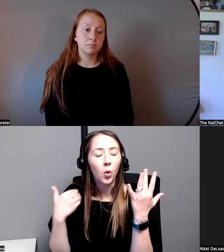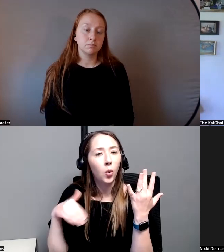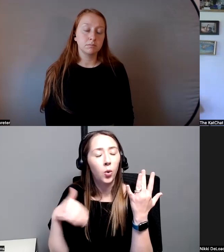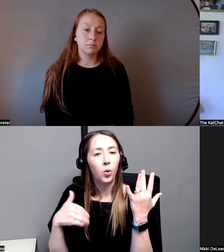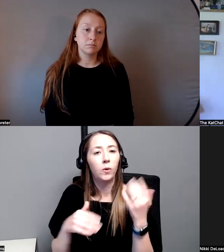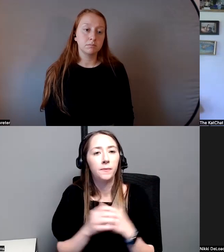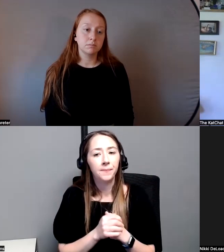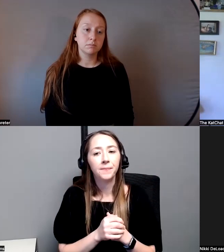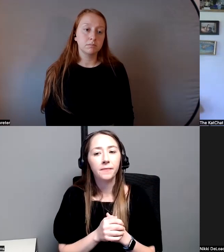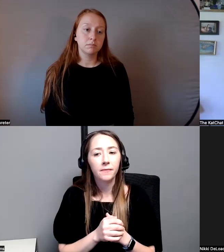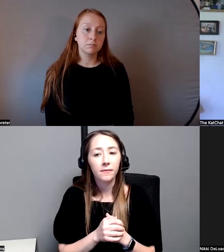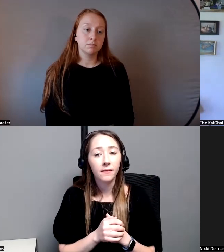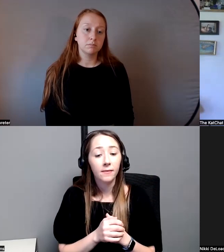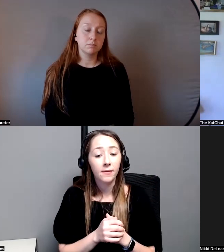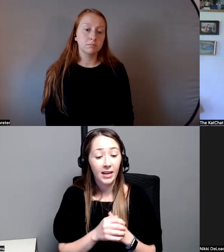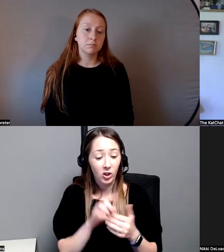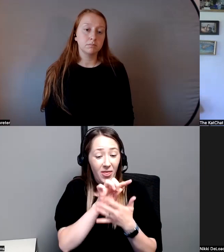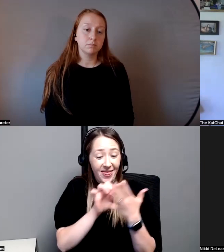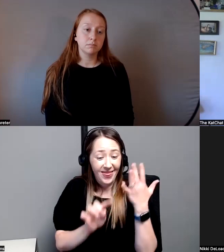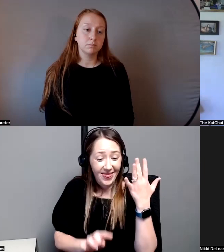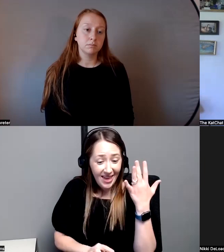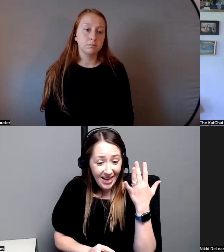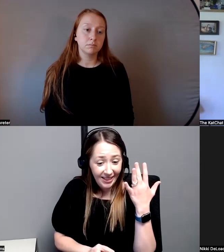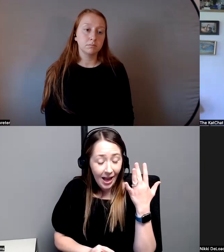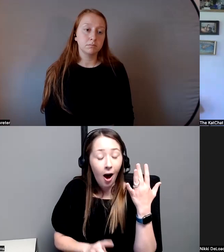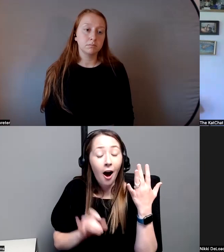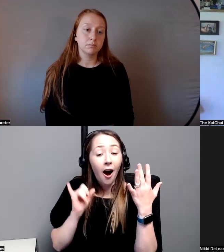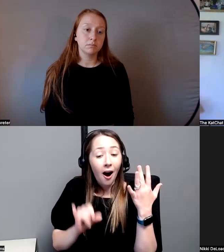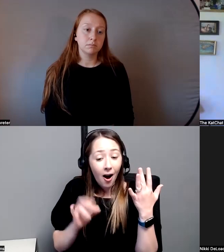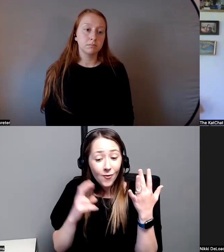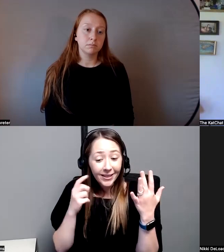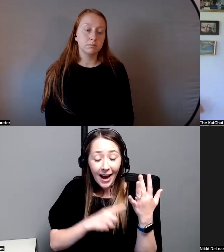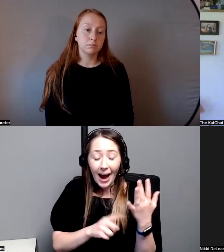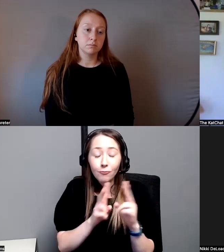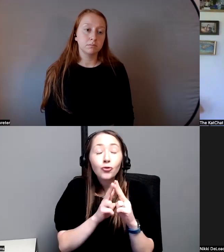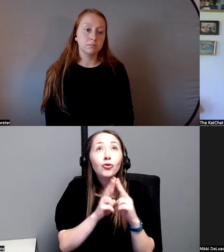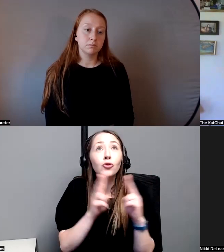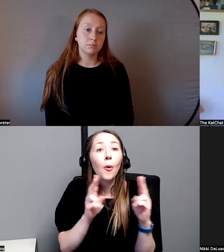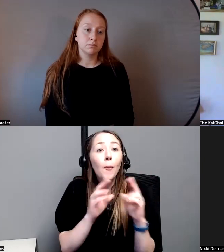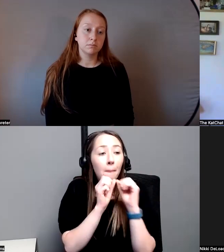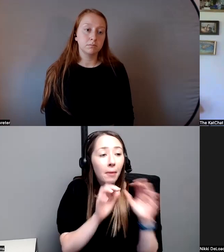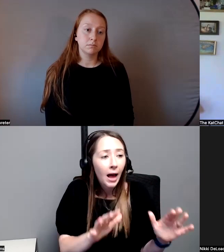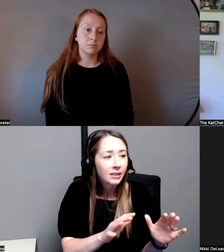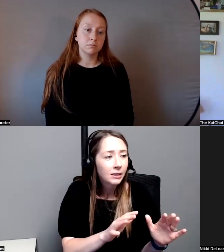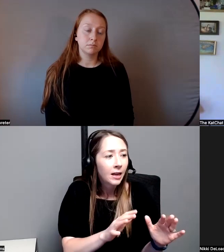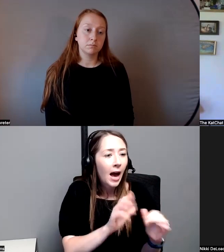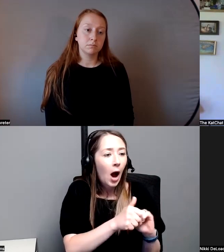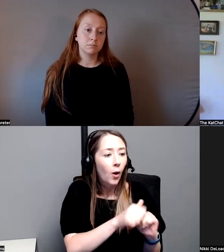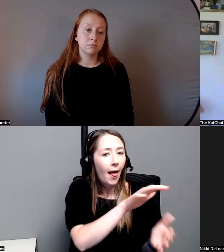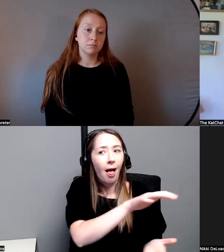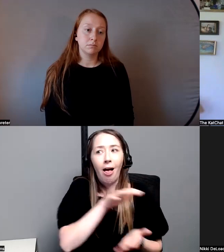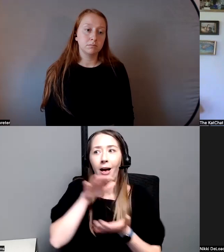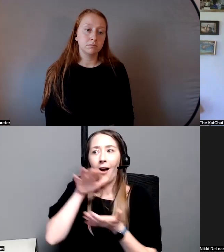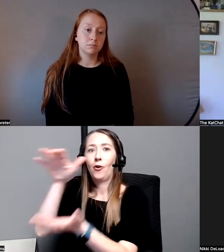and then took that energy and said, I am so blessed. What can I do for others? How can I give back? How can